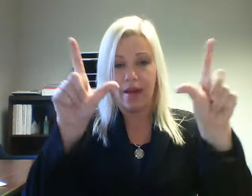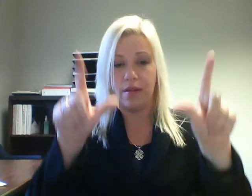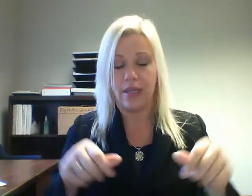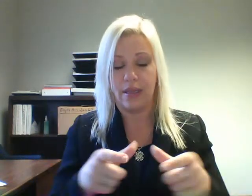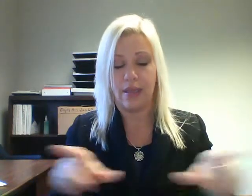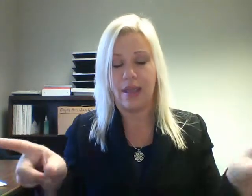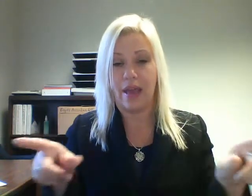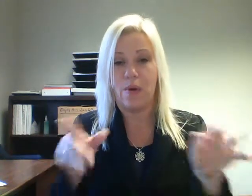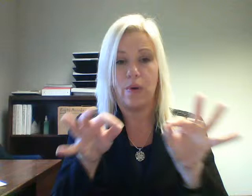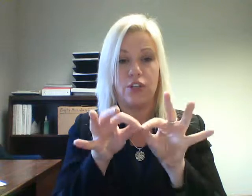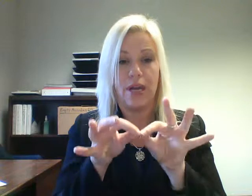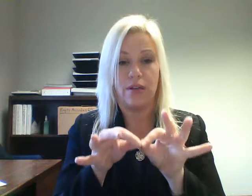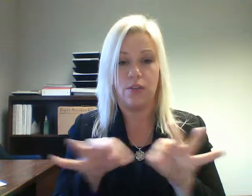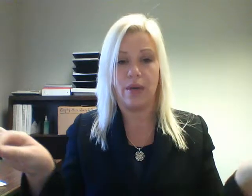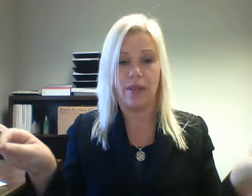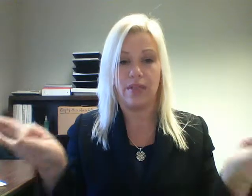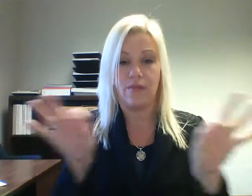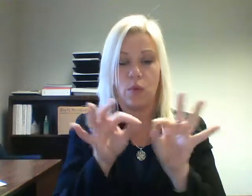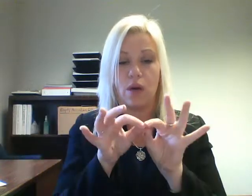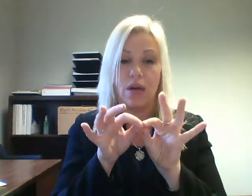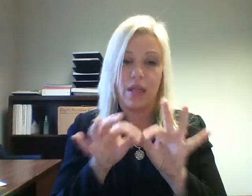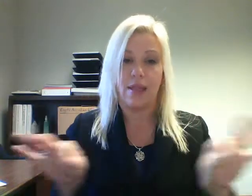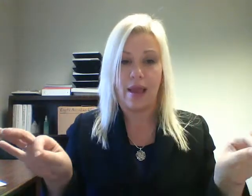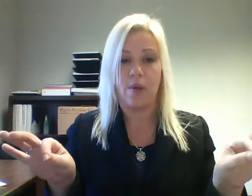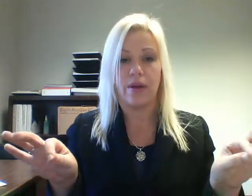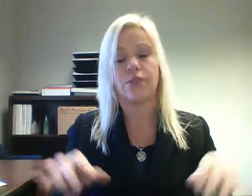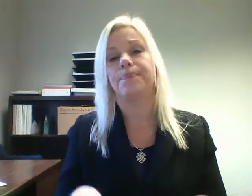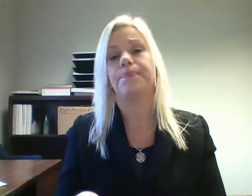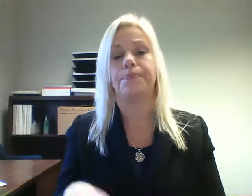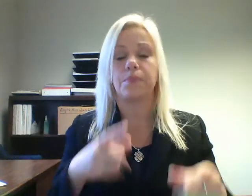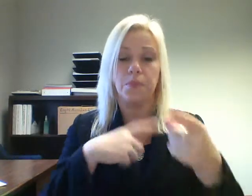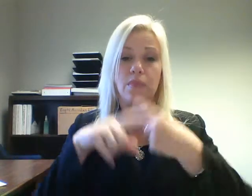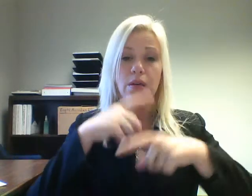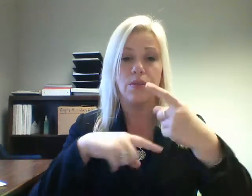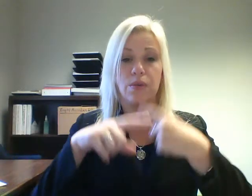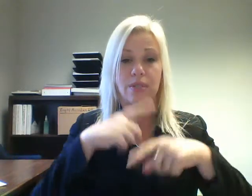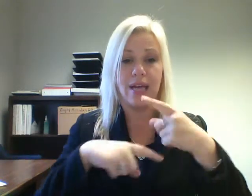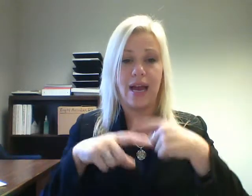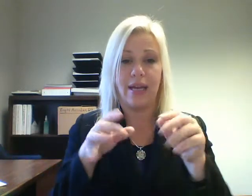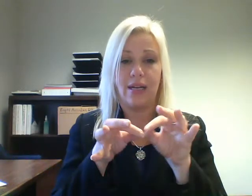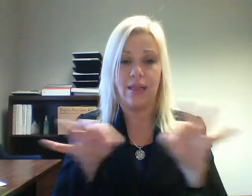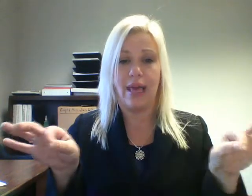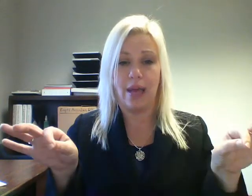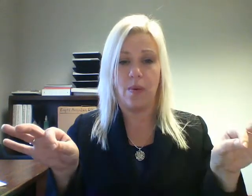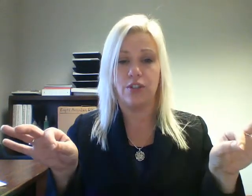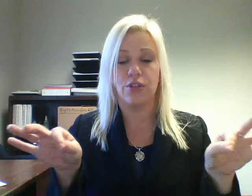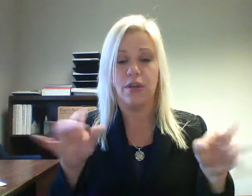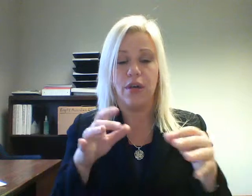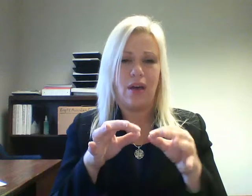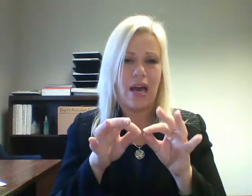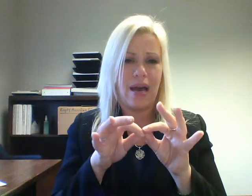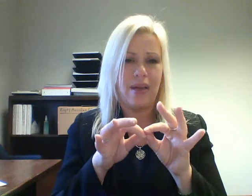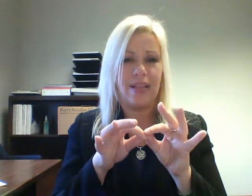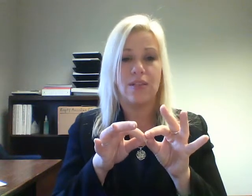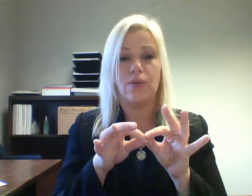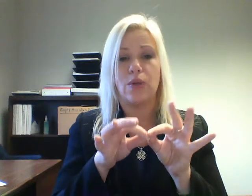L in language, and doing this for language. So sign language. And that's also the